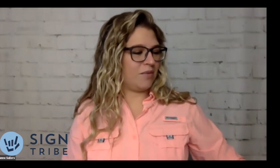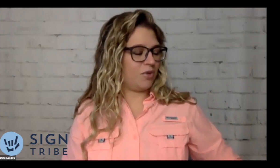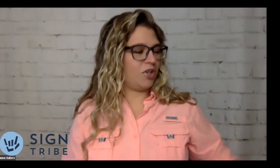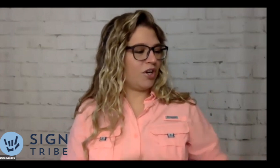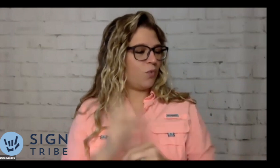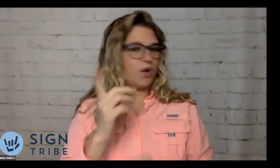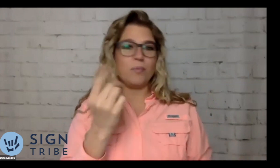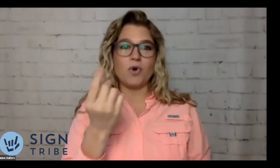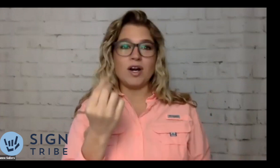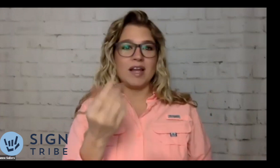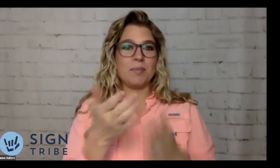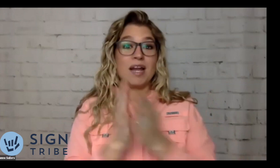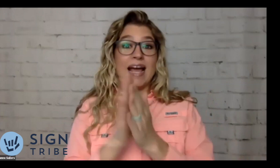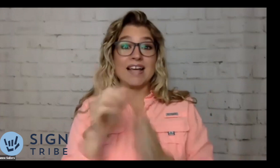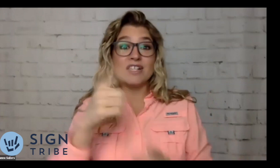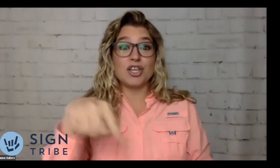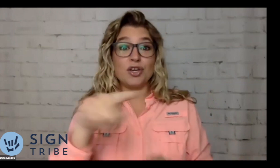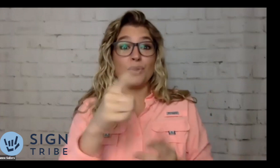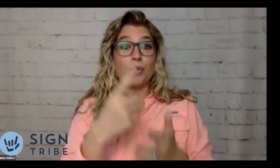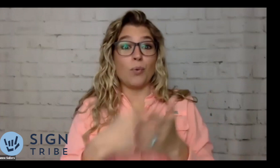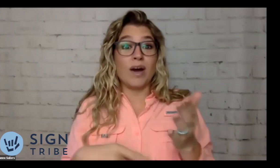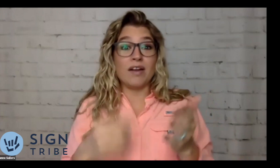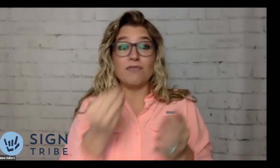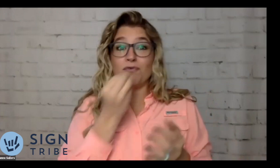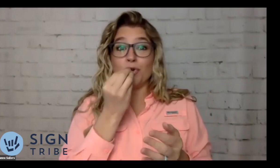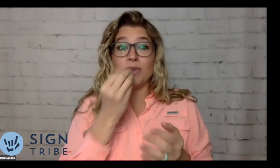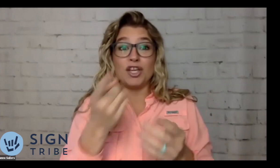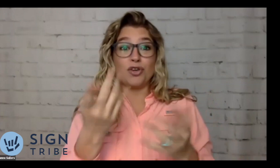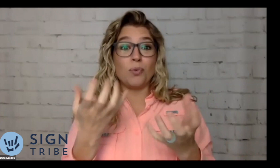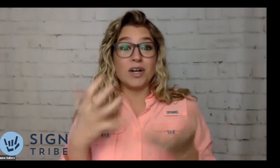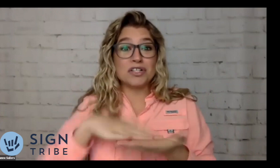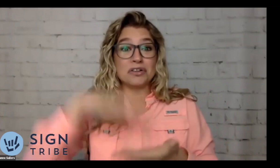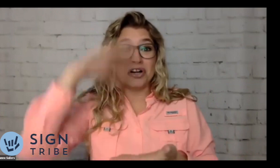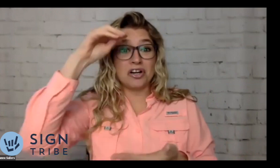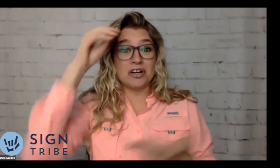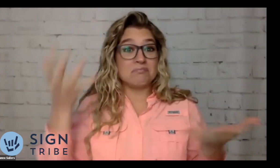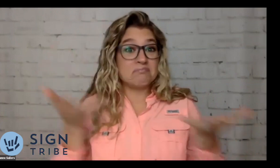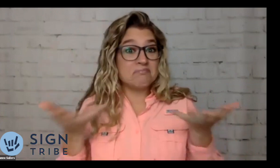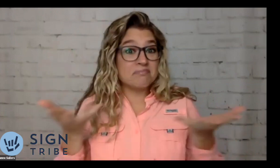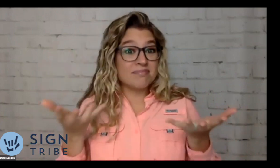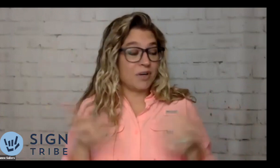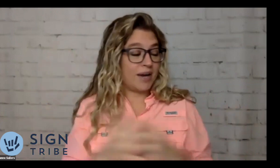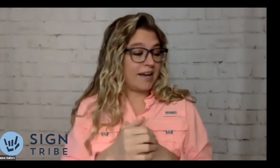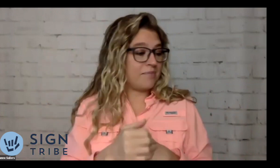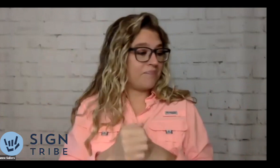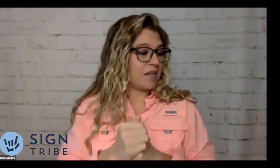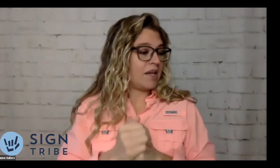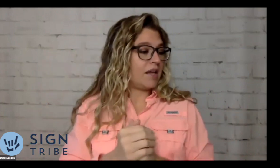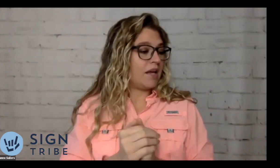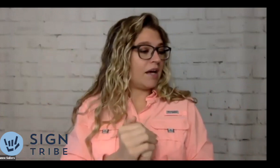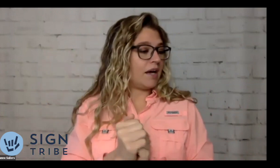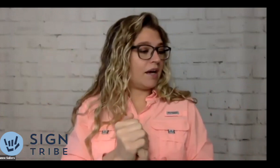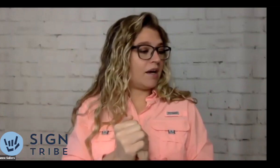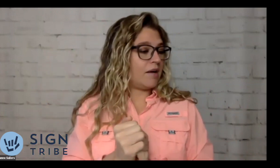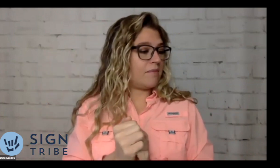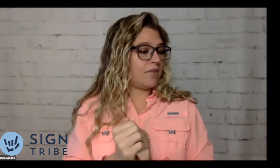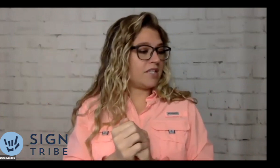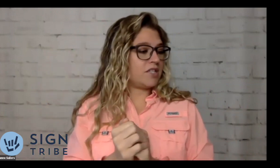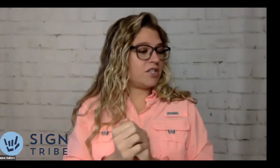learn one more and then I'm going to ask you what food that you want to learn. Okay? Let's